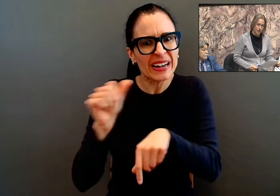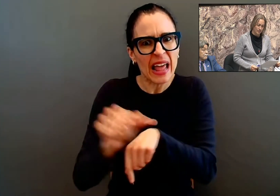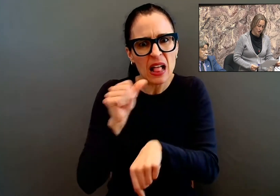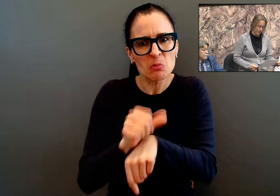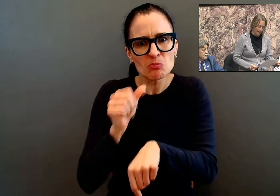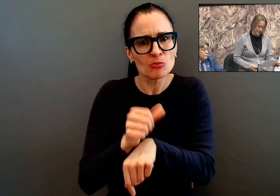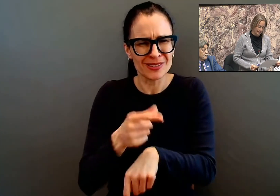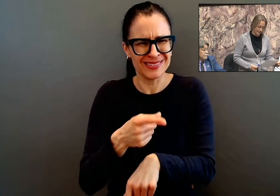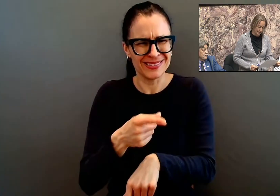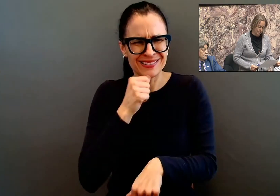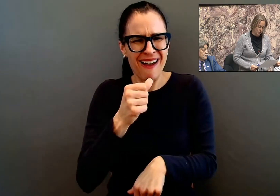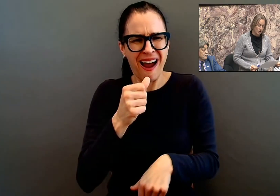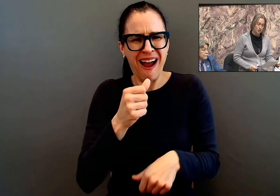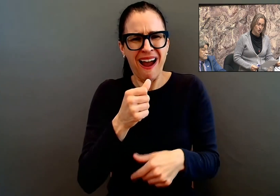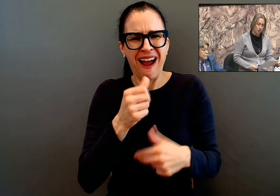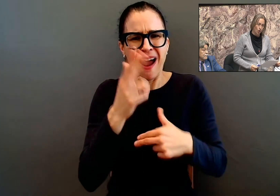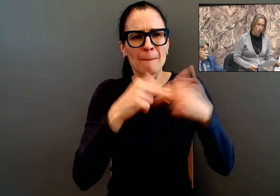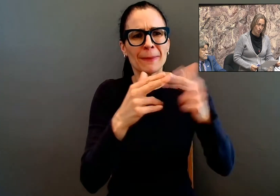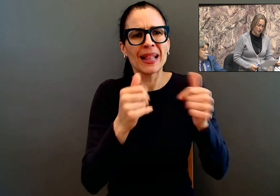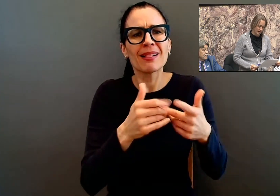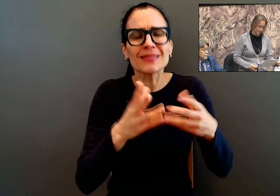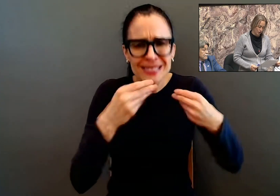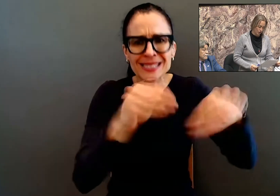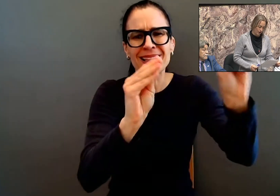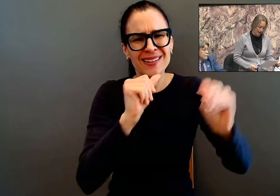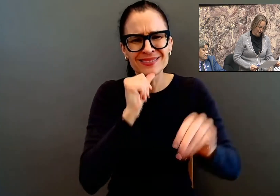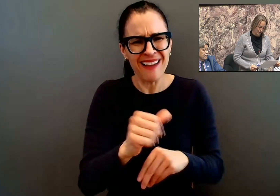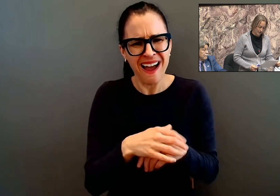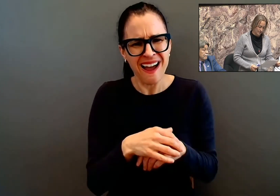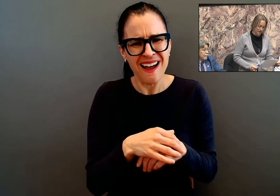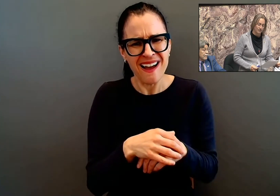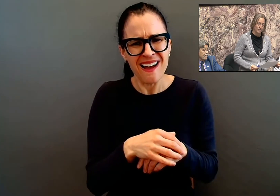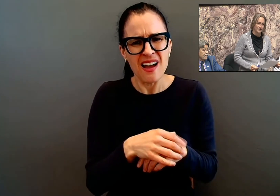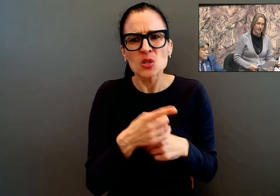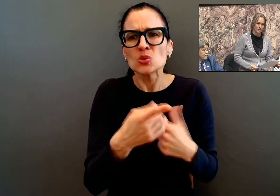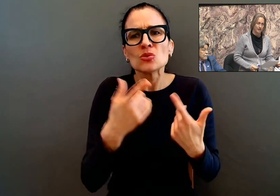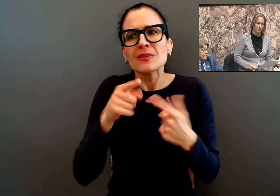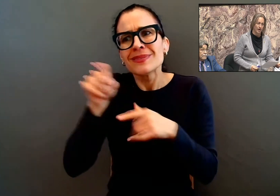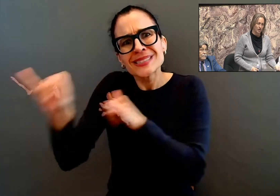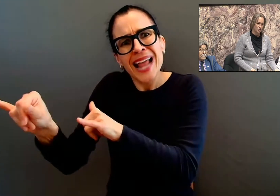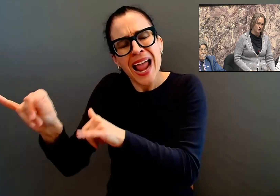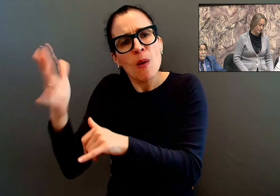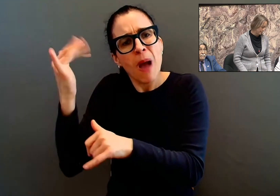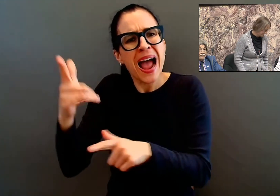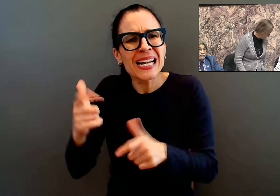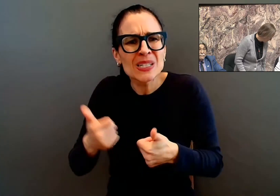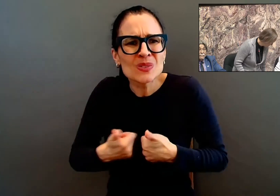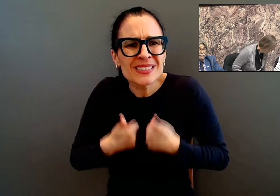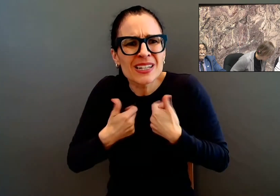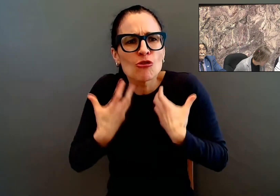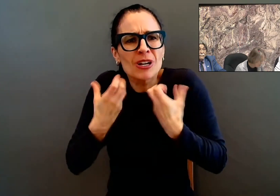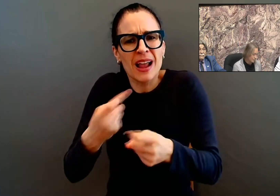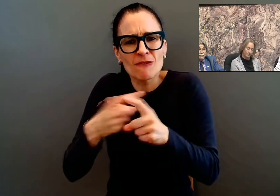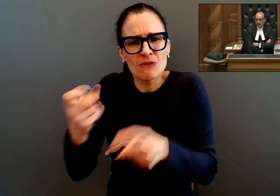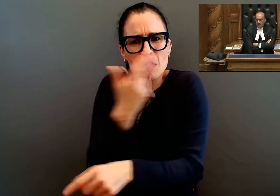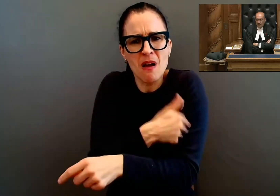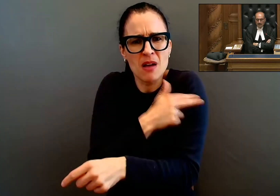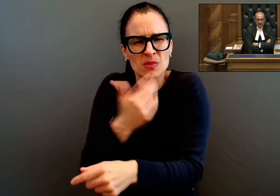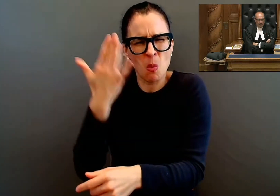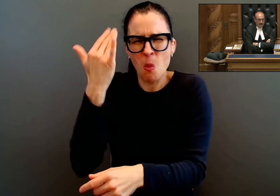this Premier created a system so cold and bureaucratic that even the sick get punished?